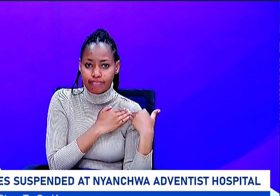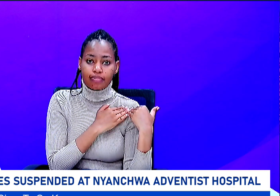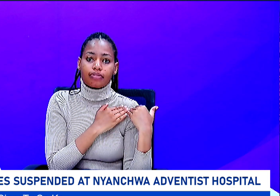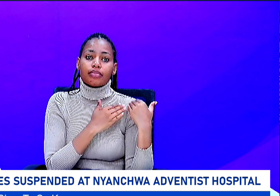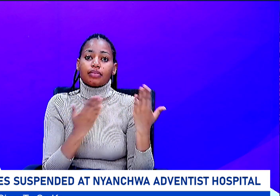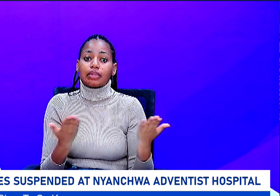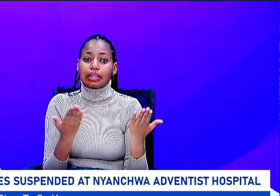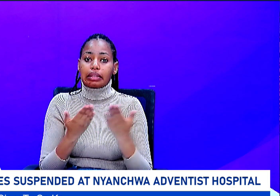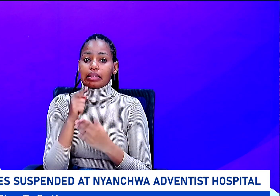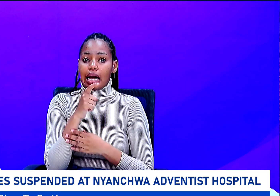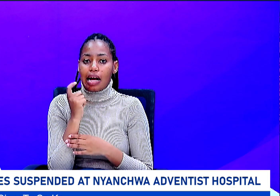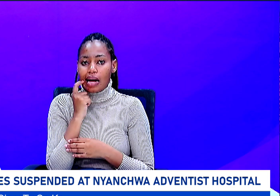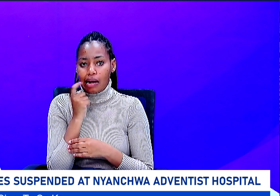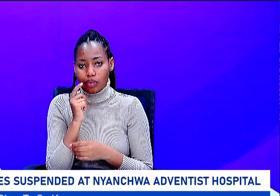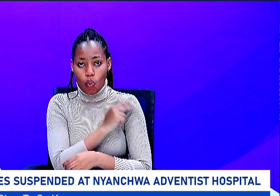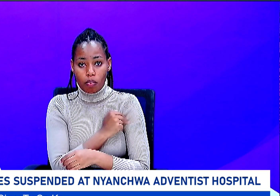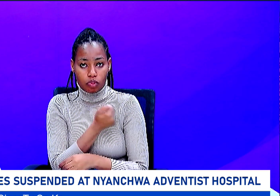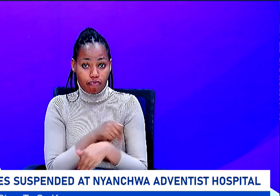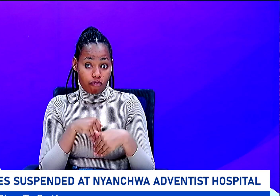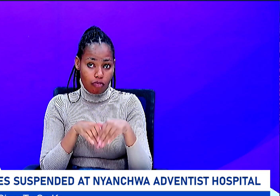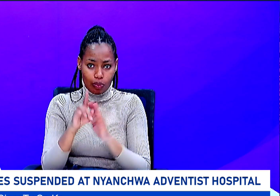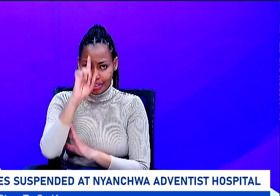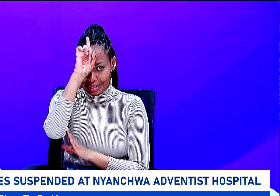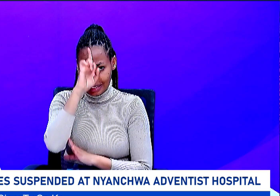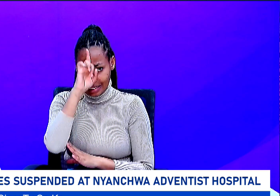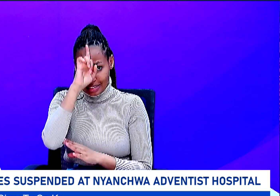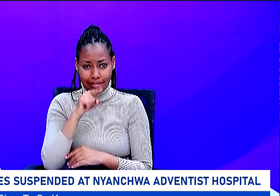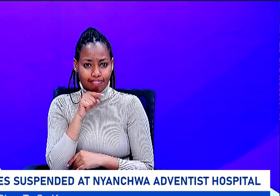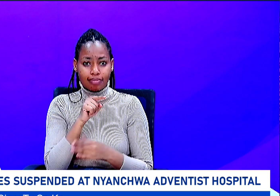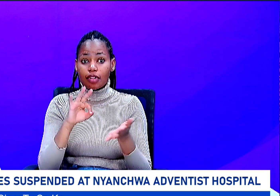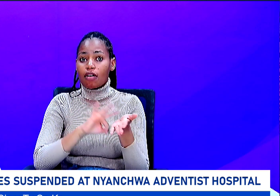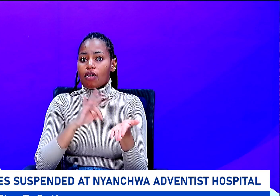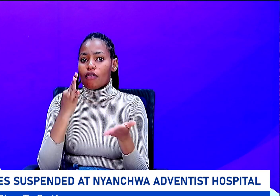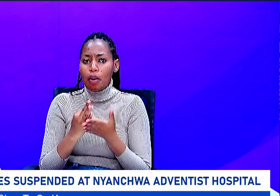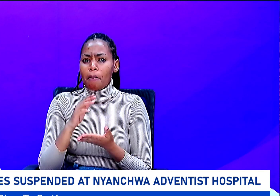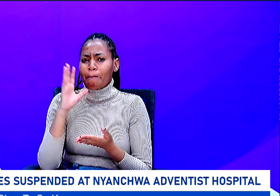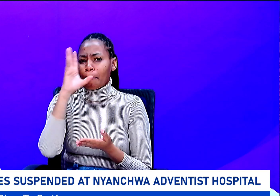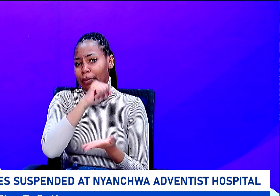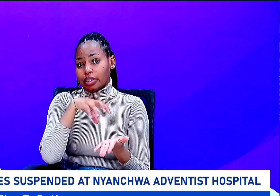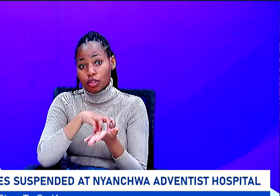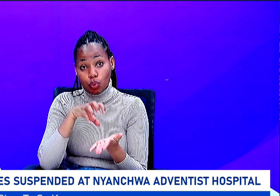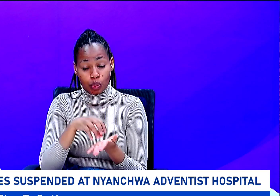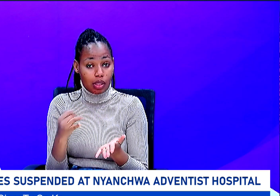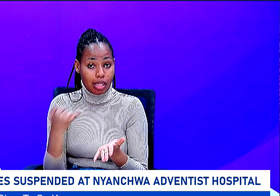at Nyanchwa Adventist Hospital following serious allegations of financial